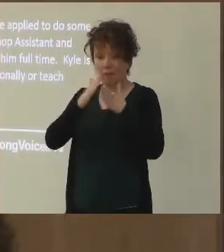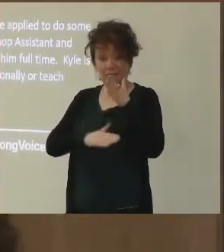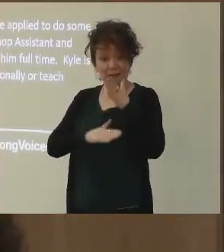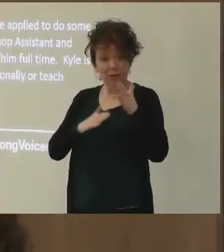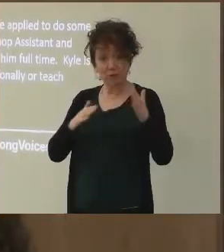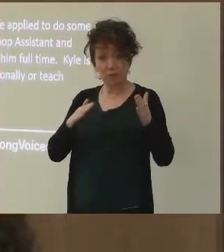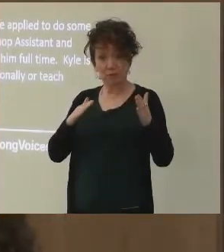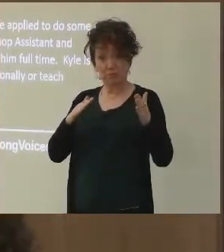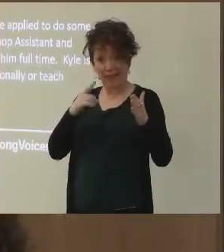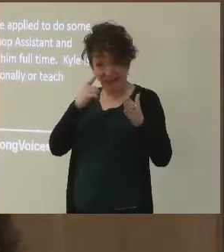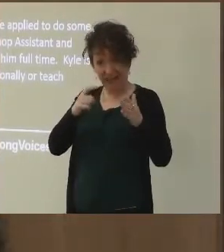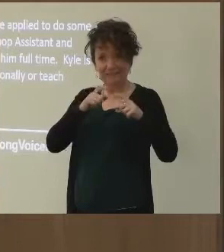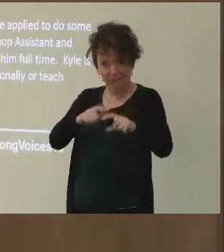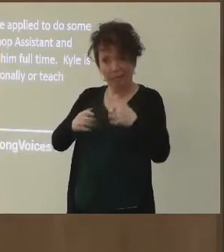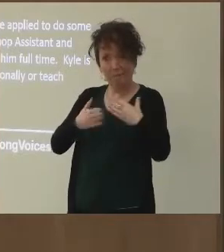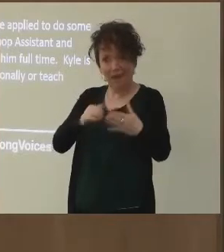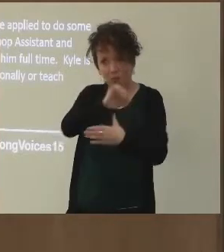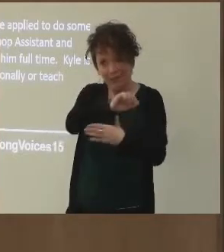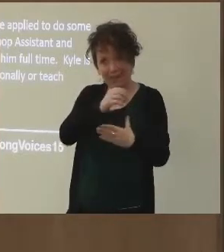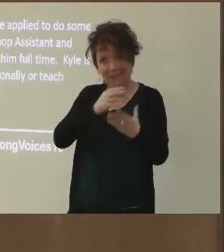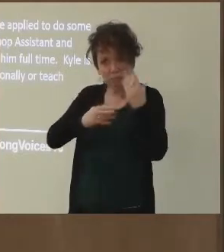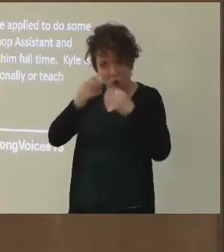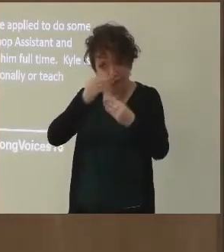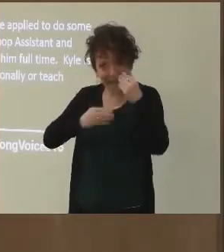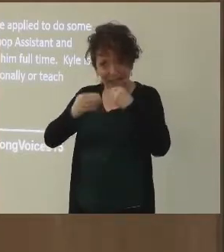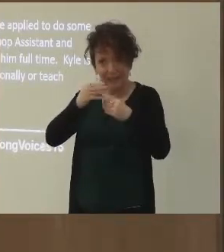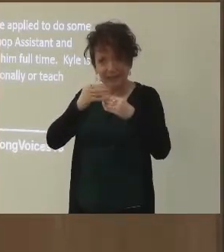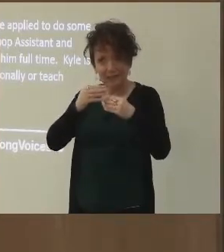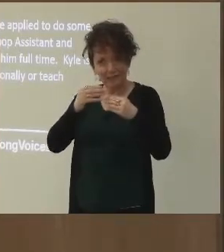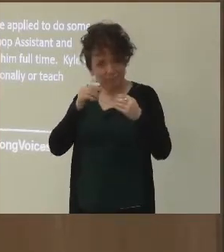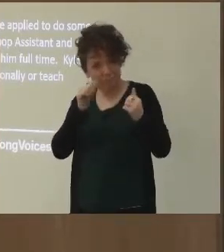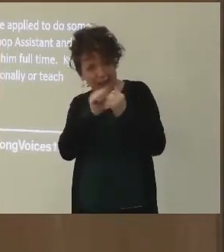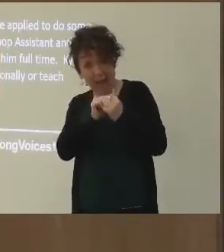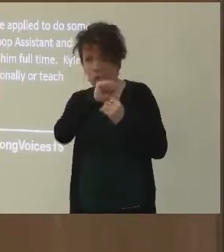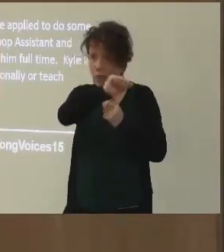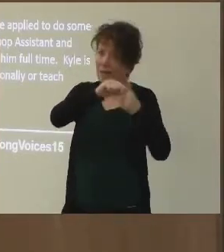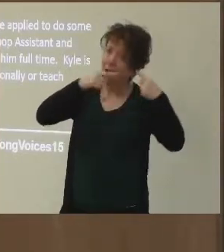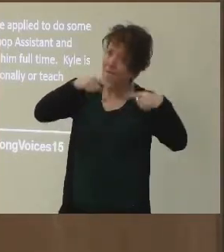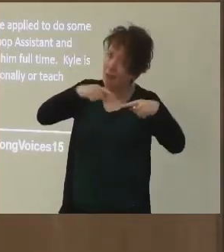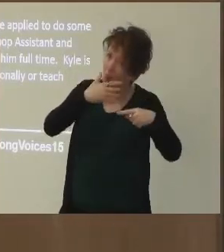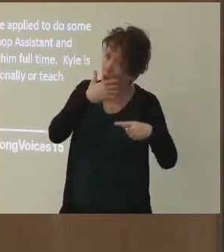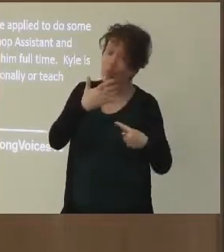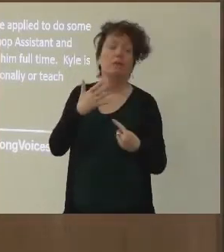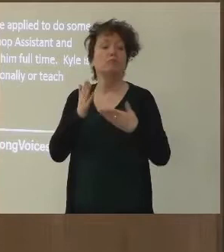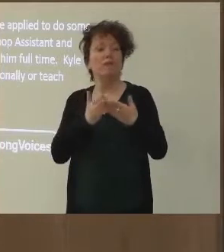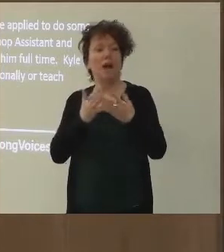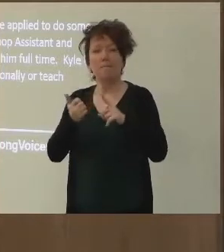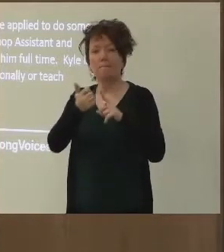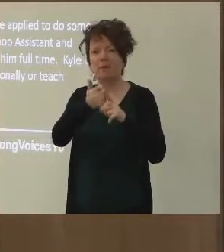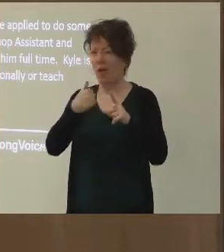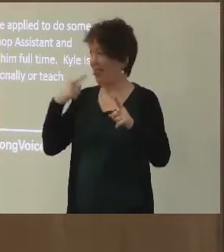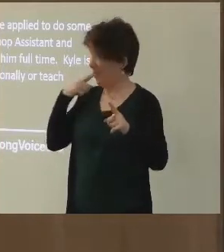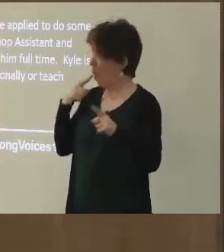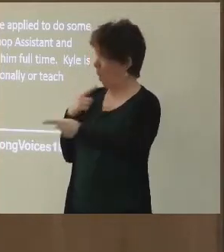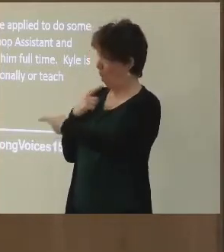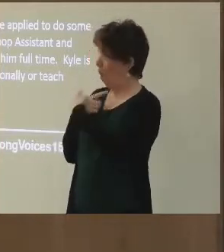studies, tailoring it to his availability, and also, again, providing a mentor, which I think has come through in